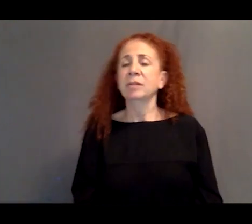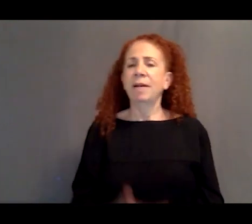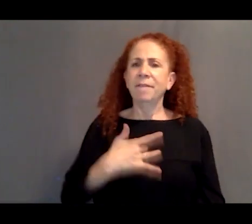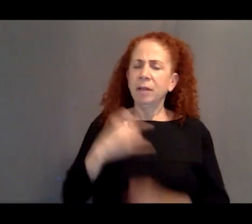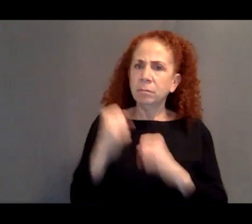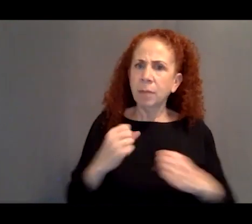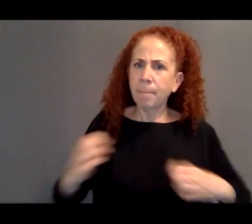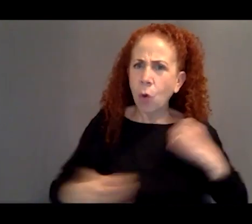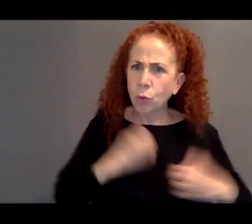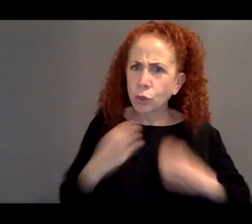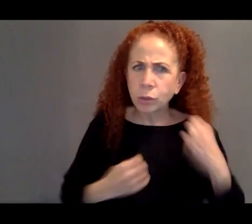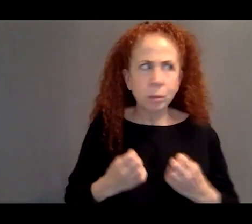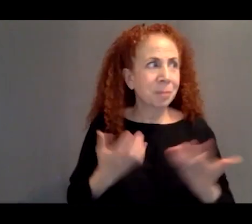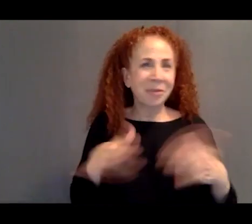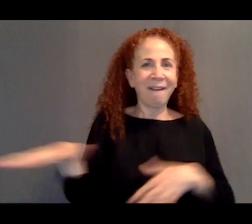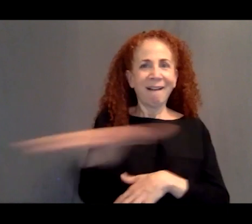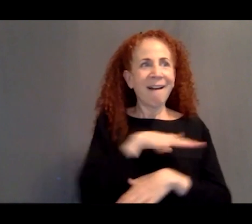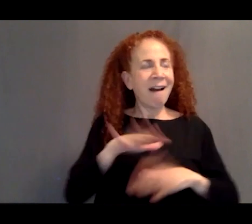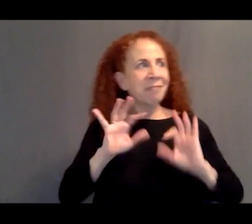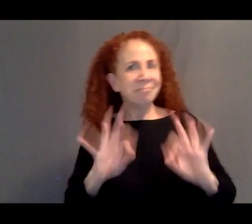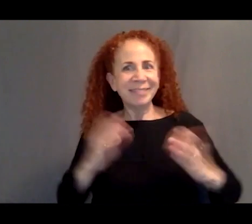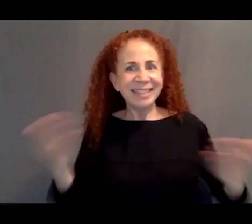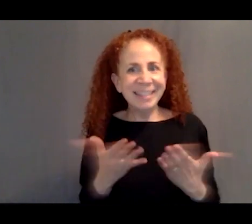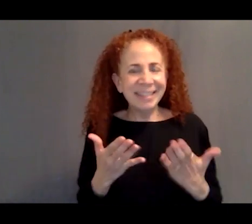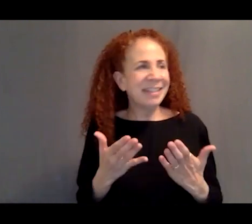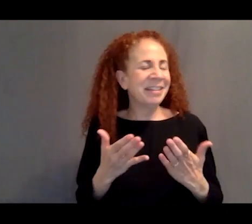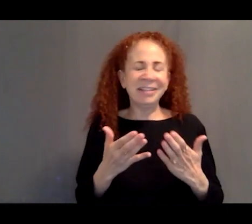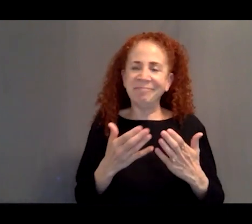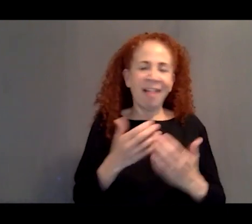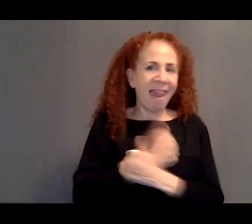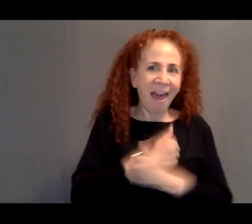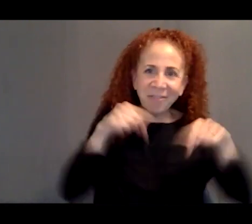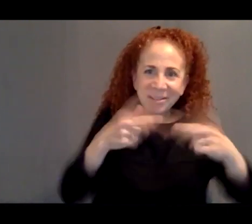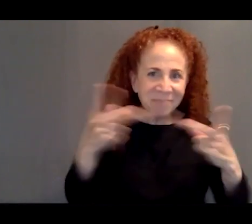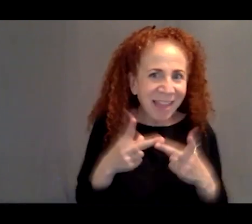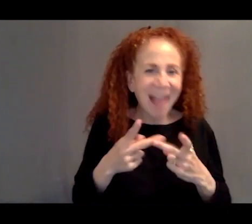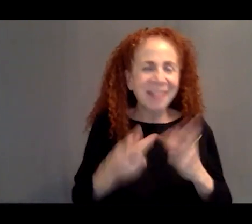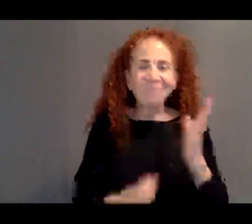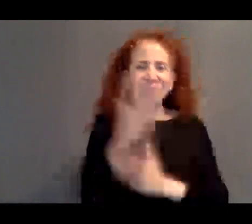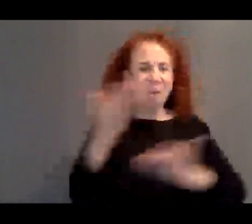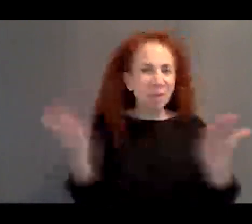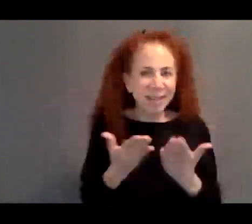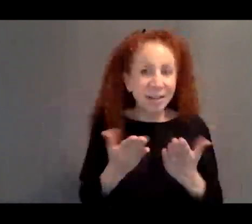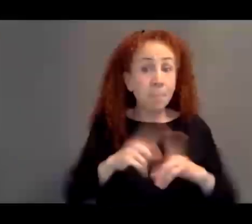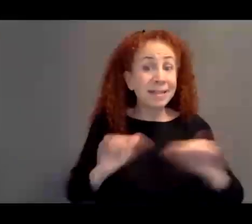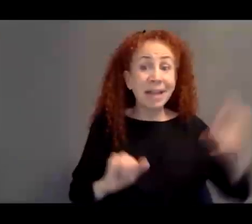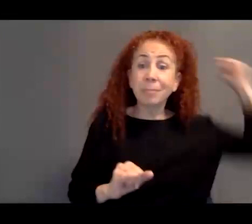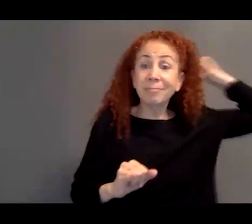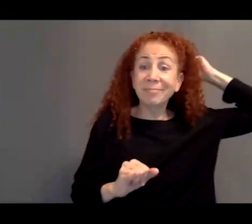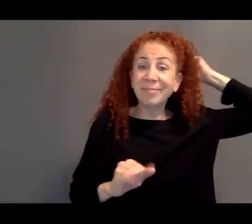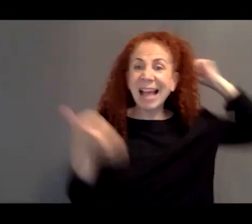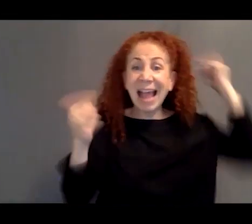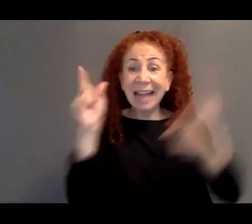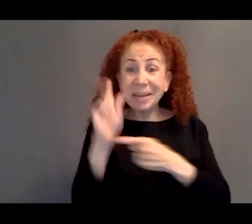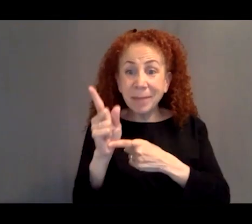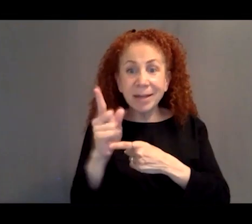because you learn to love a place and you learn to grow there. And then any day someone can decide that that's not going